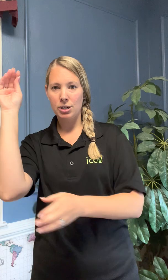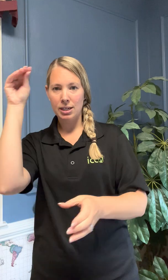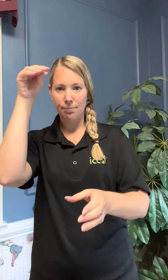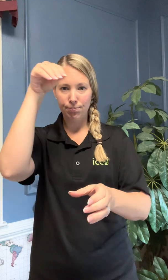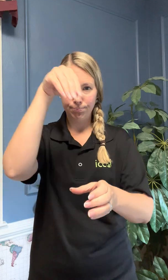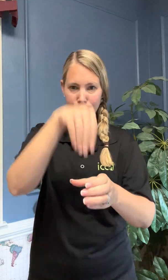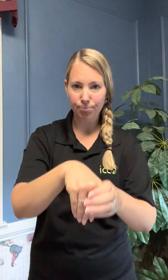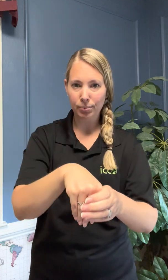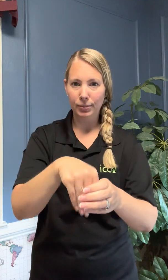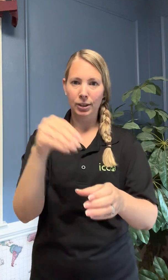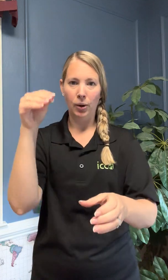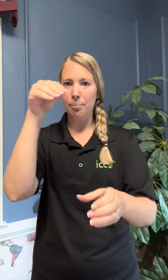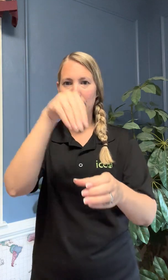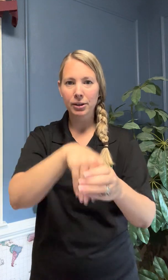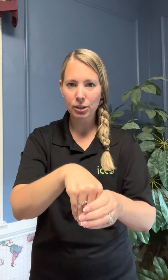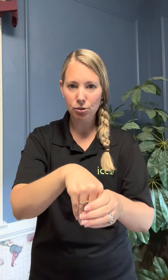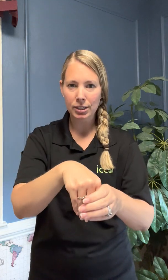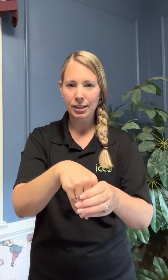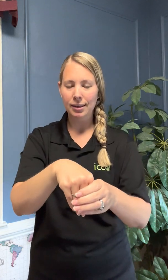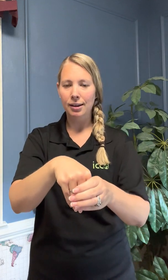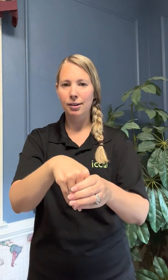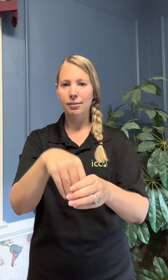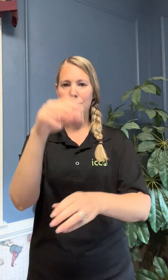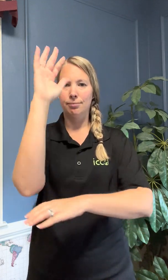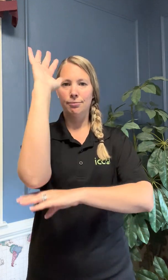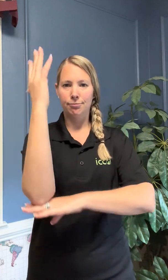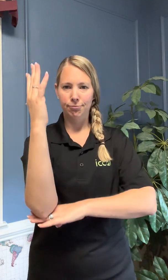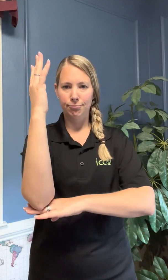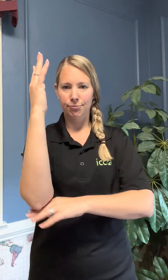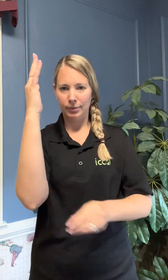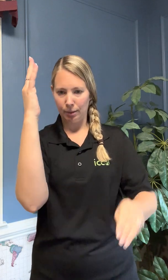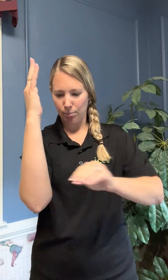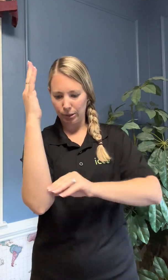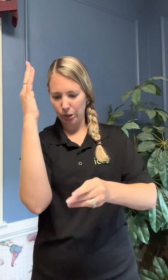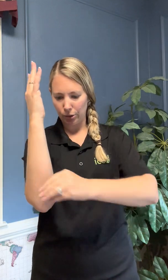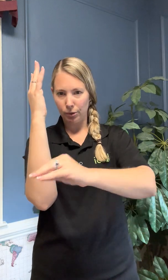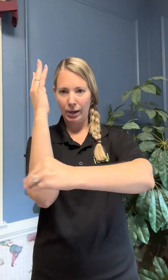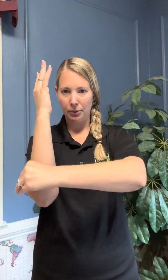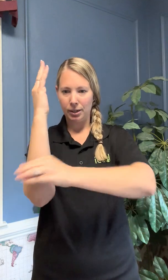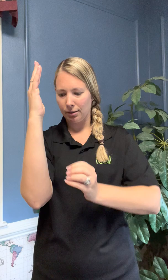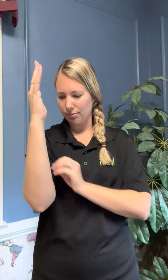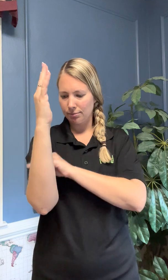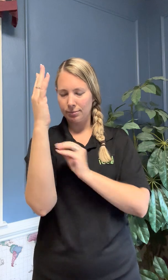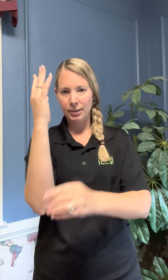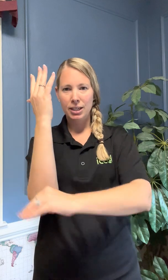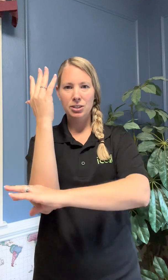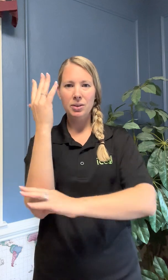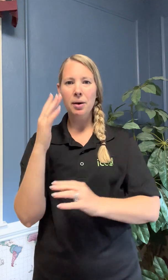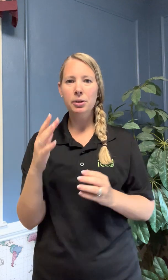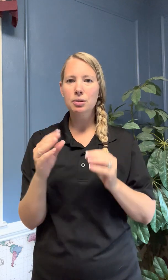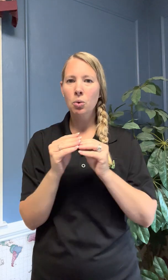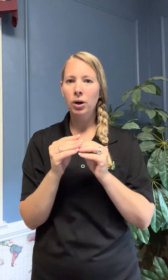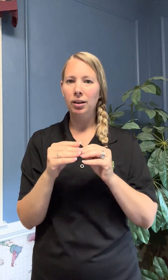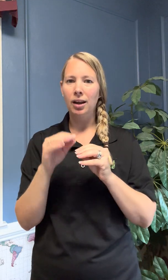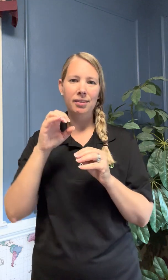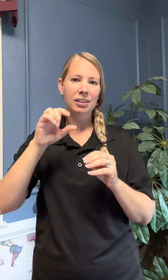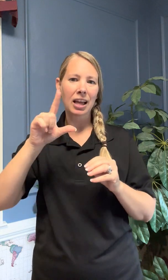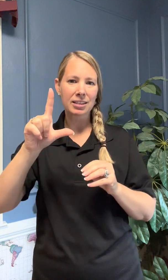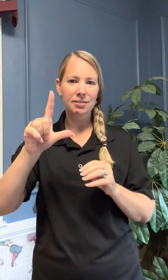tree, I buried the tree in there and put the dirt around it. So that one's more, a lot of